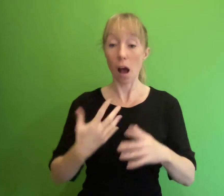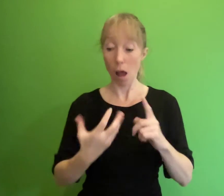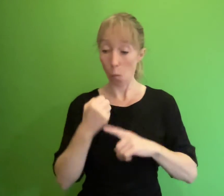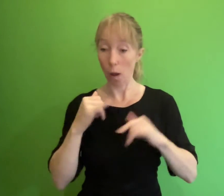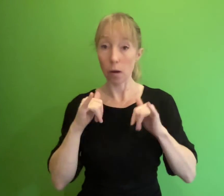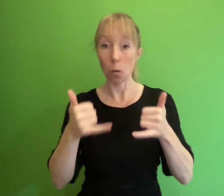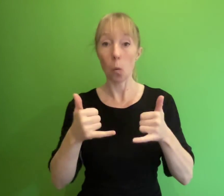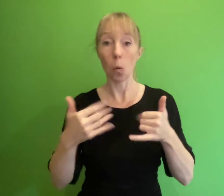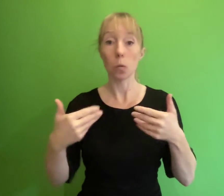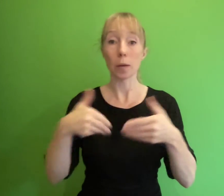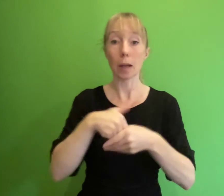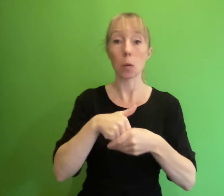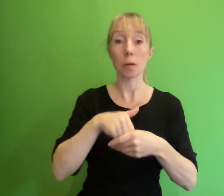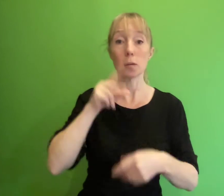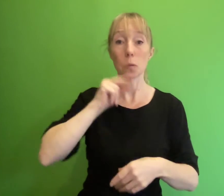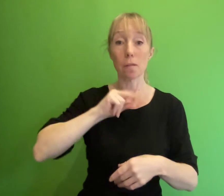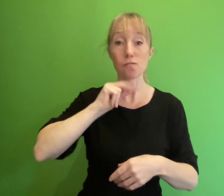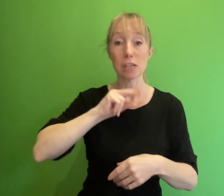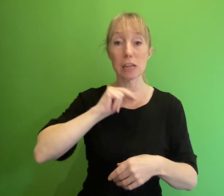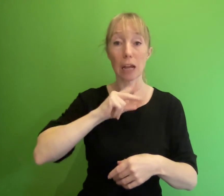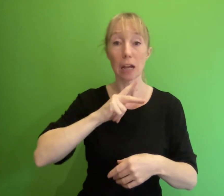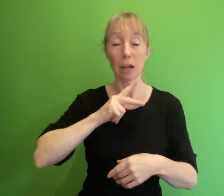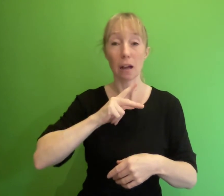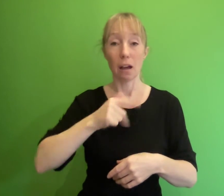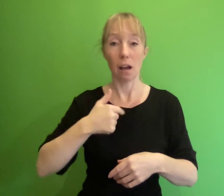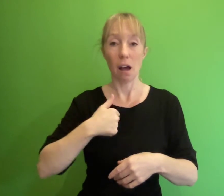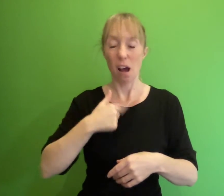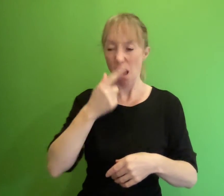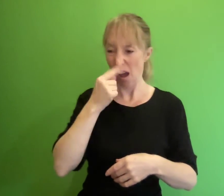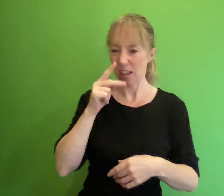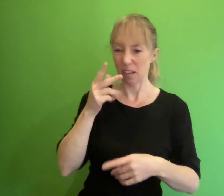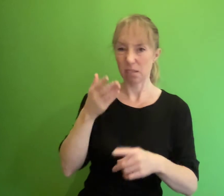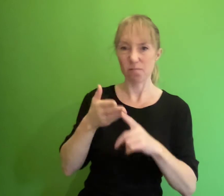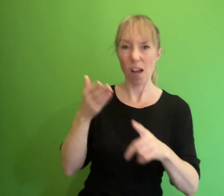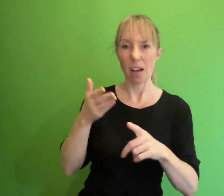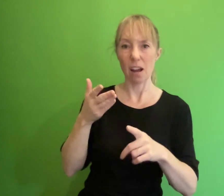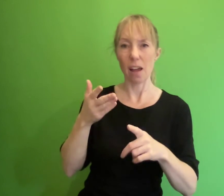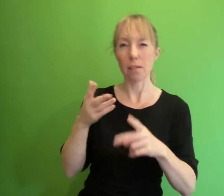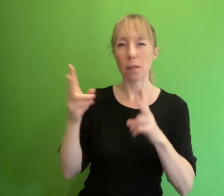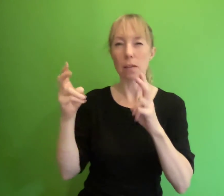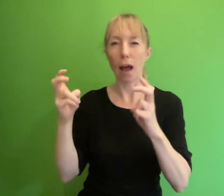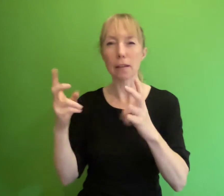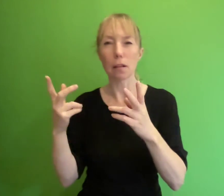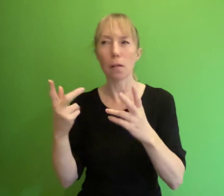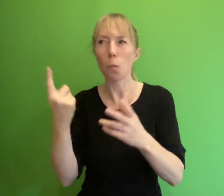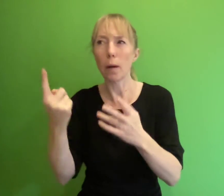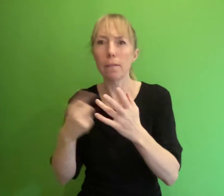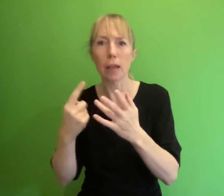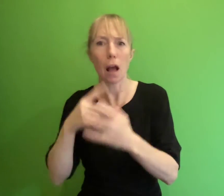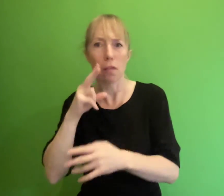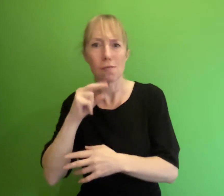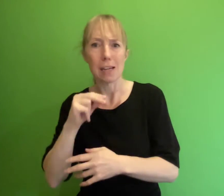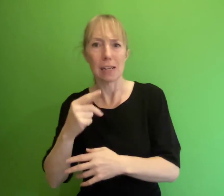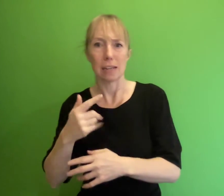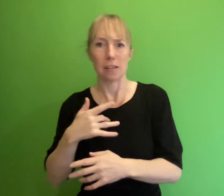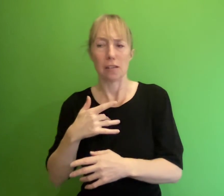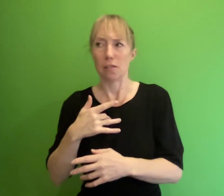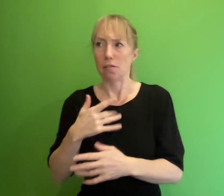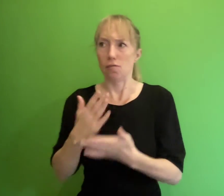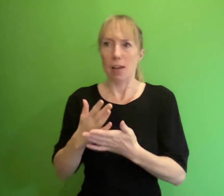reading. I could tell from the title of one of the other readings that it would be very triggering. I emailed the coordinator